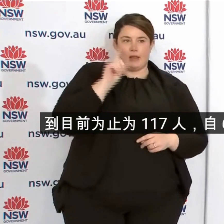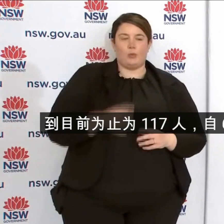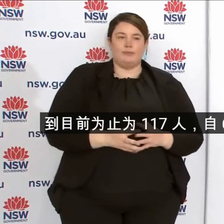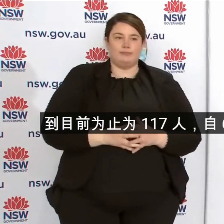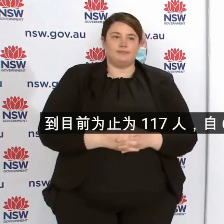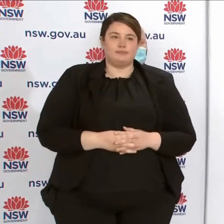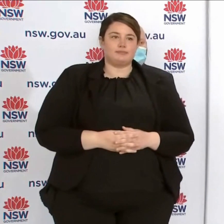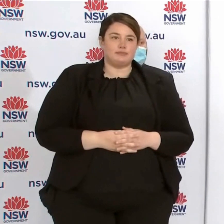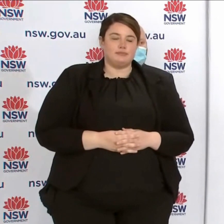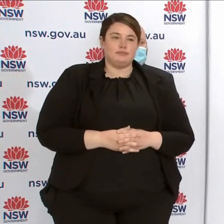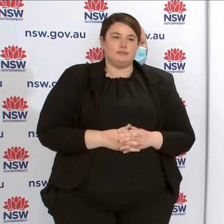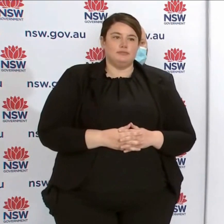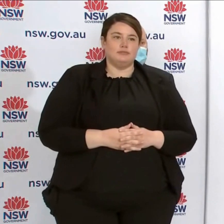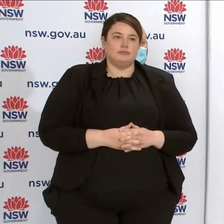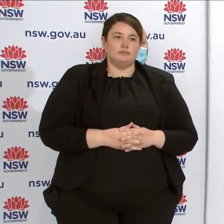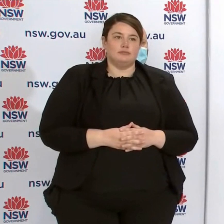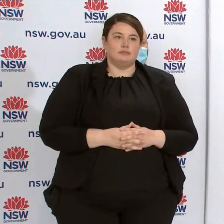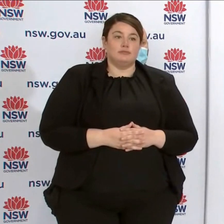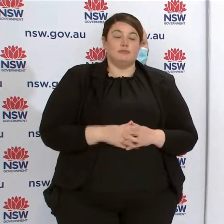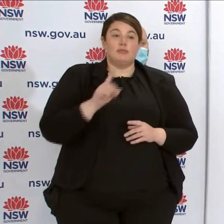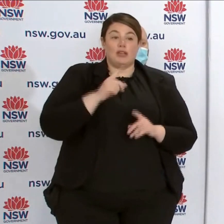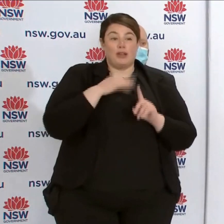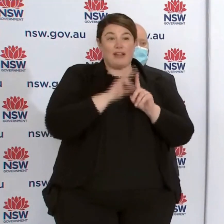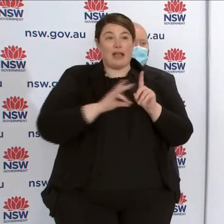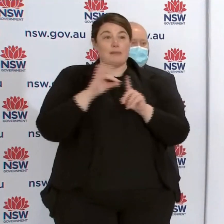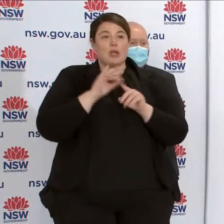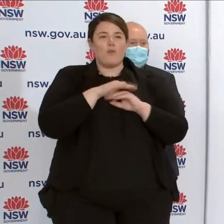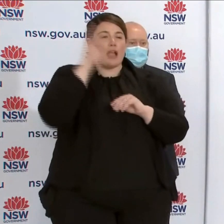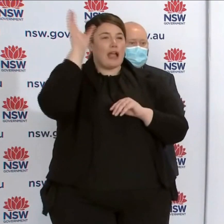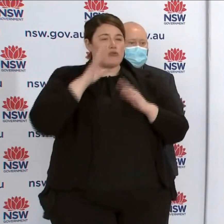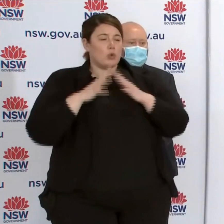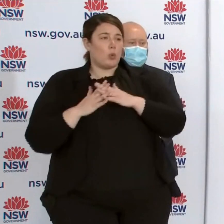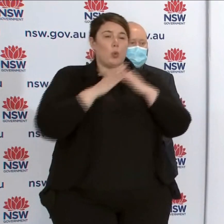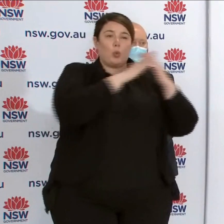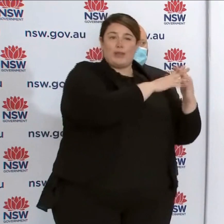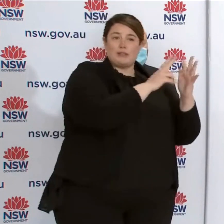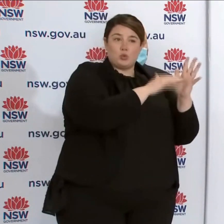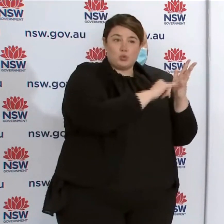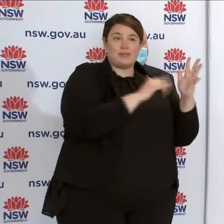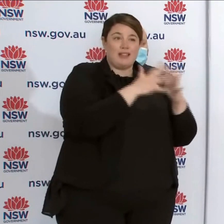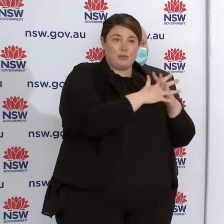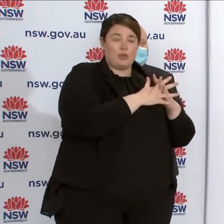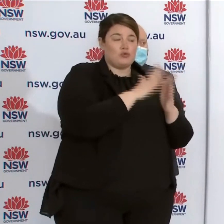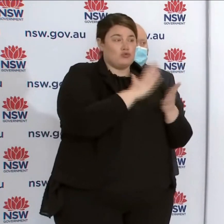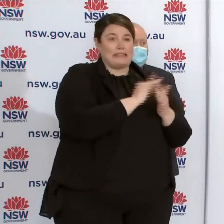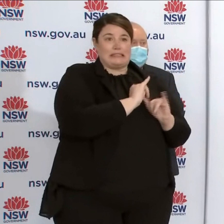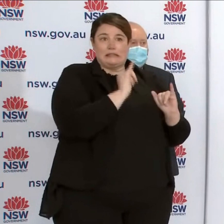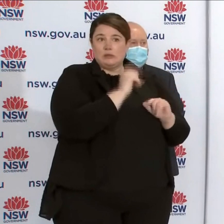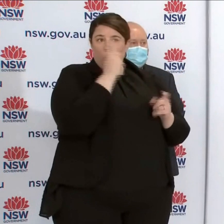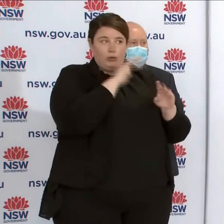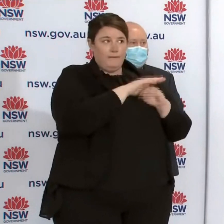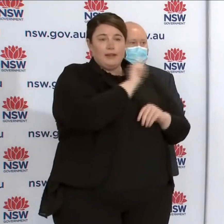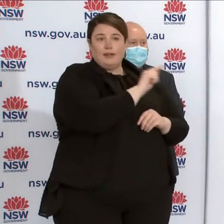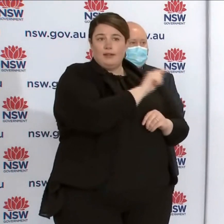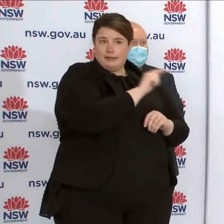to provide a bit more of an update around the situation in Western New South Wales, which, as the Premier said, is deeply concerning to